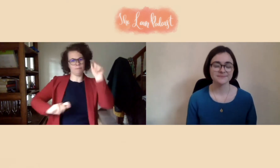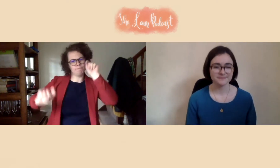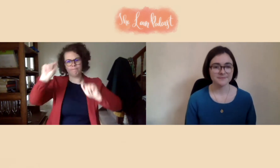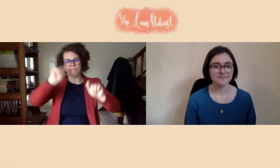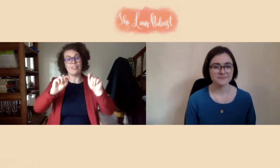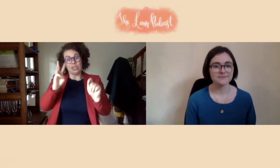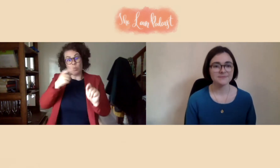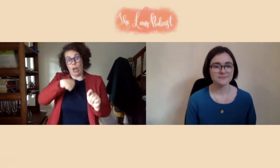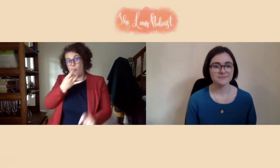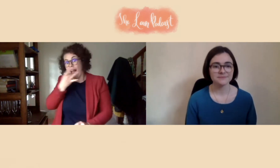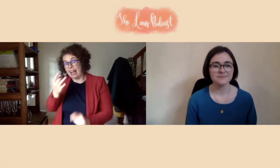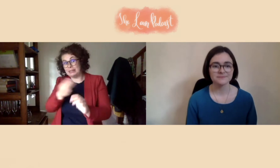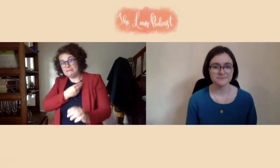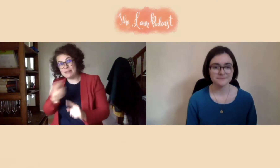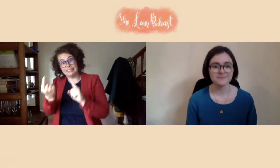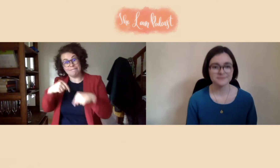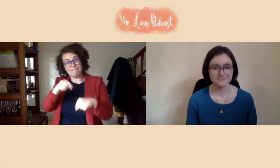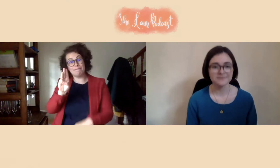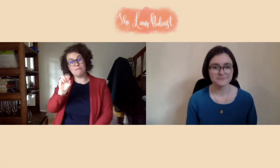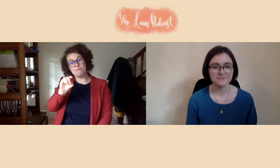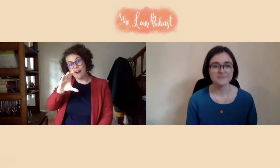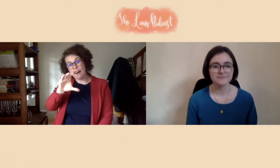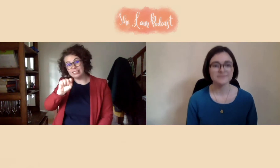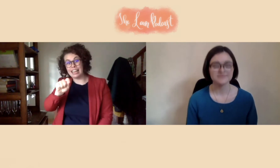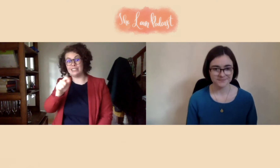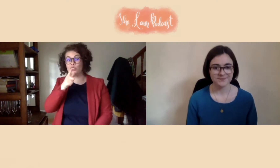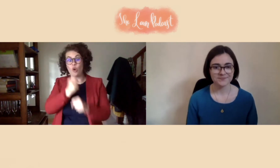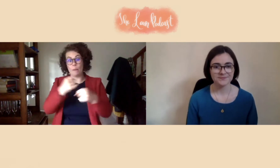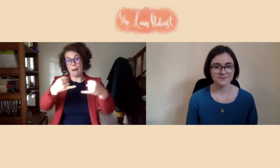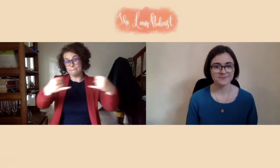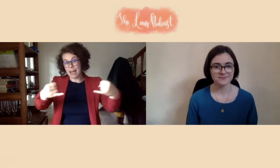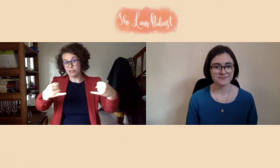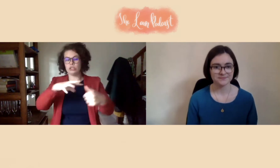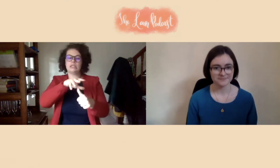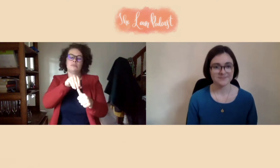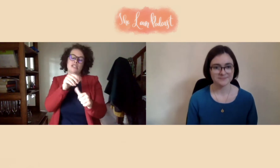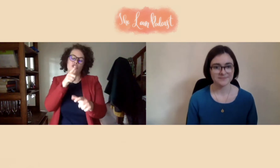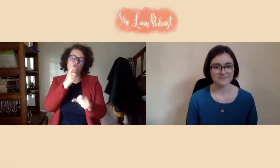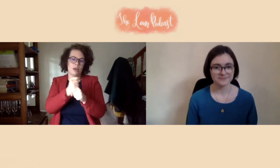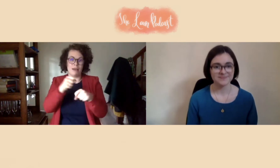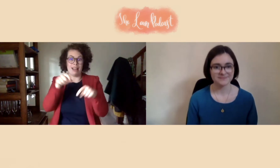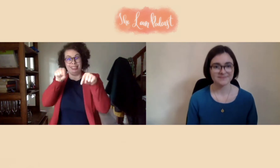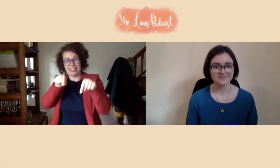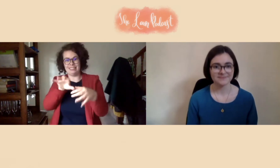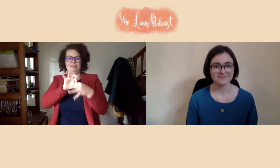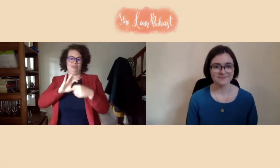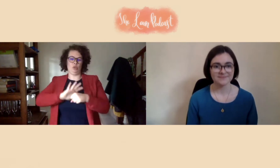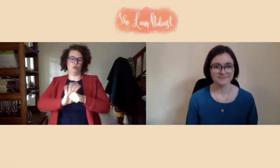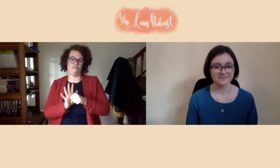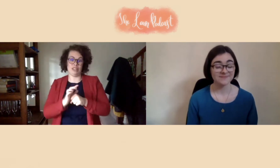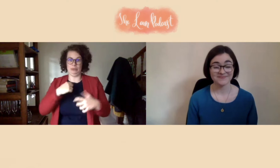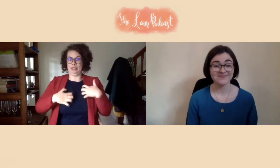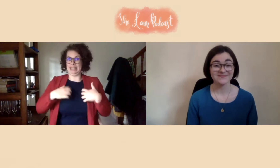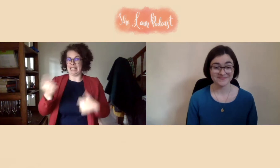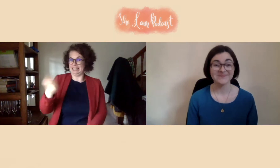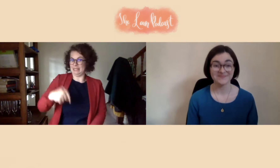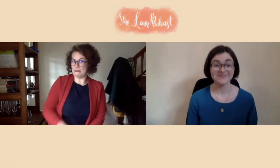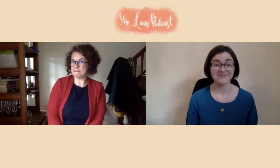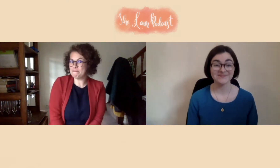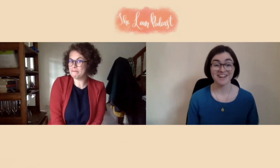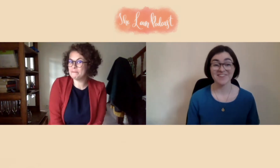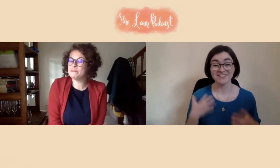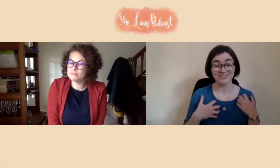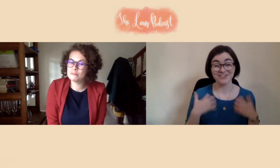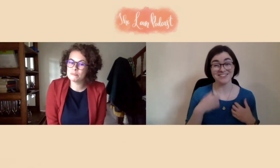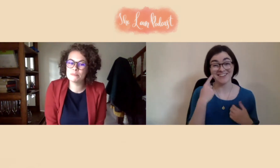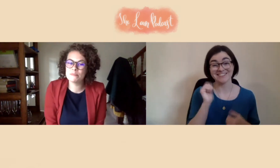about boundaries, particularly given COVID. So we're so ecstatic to have her on board. I'm so excited